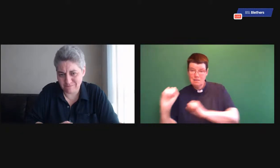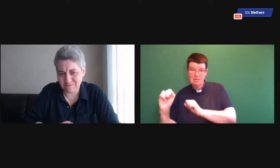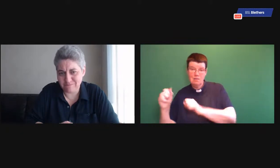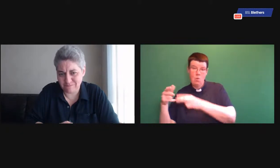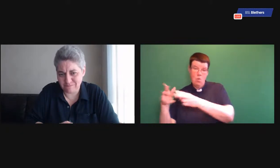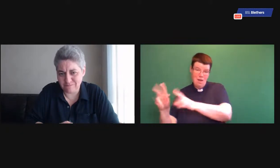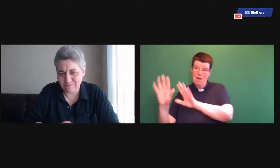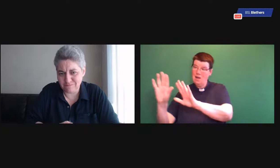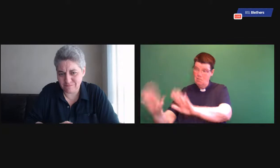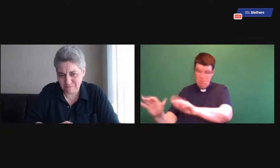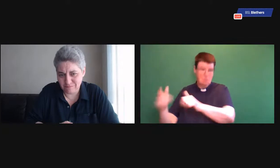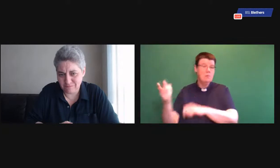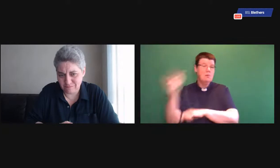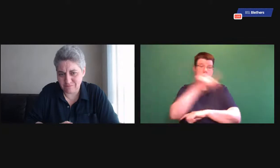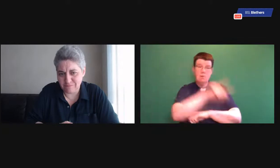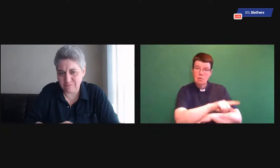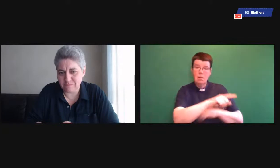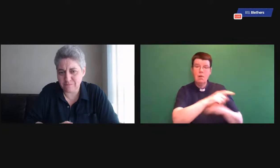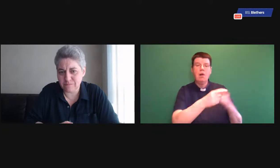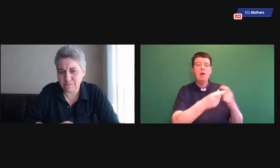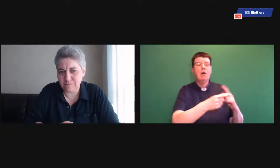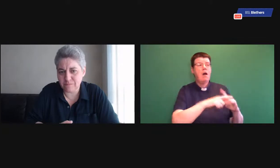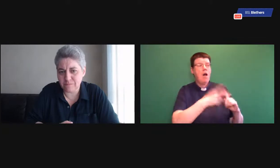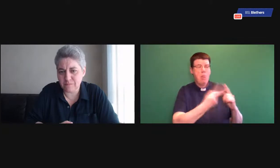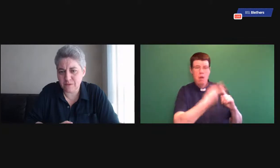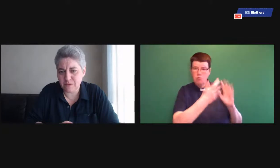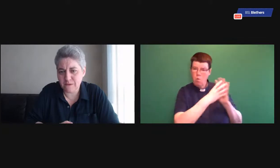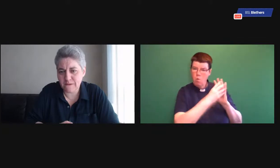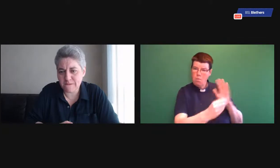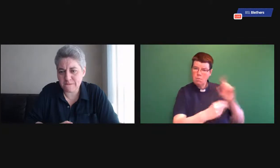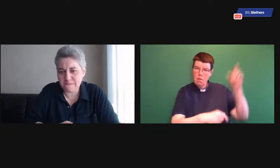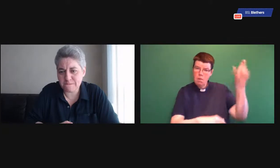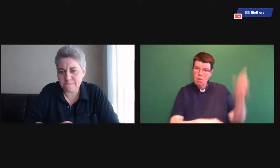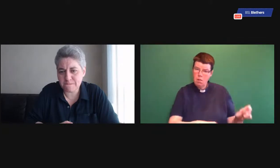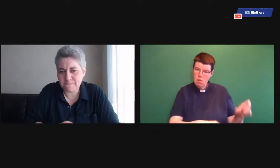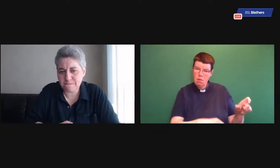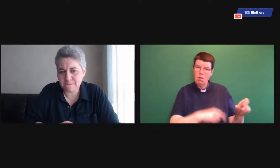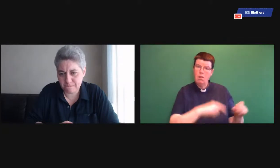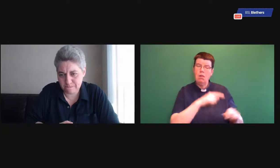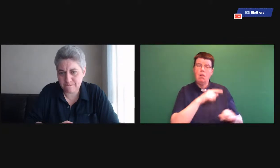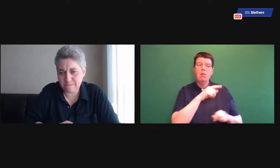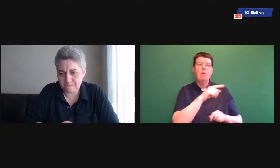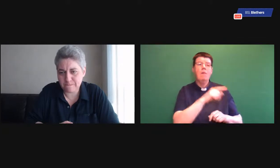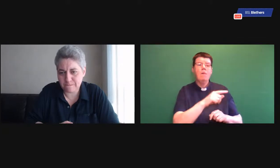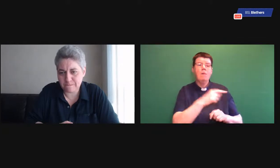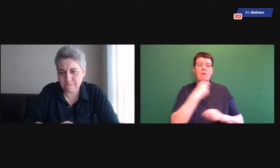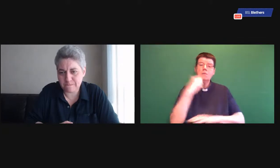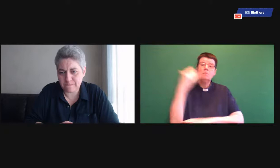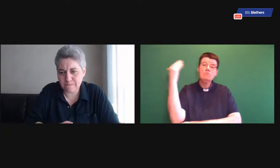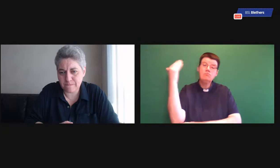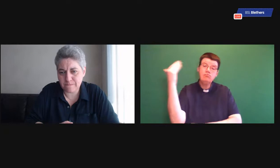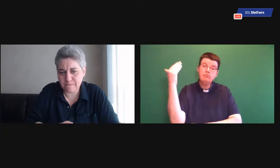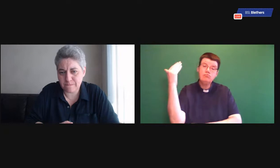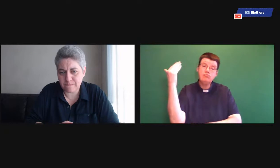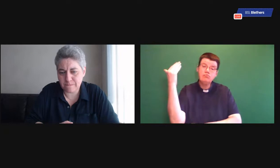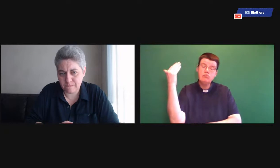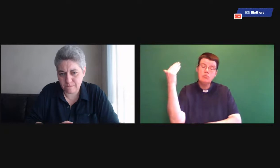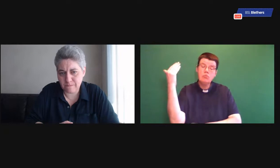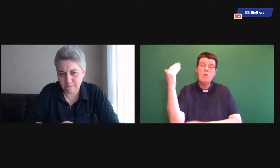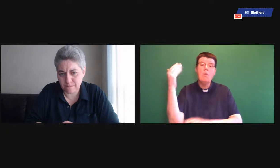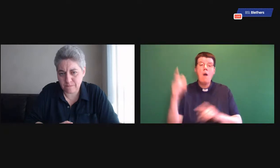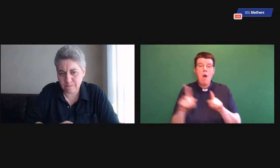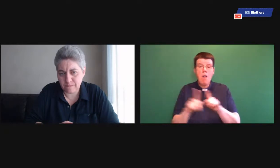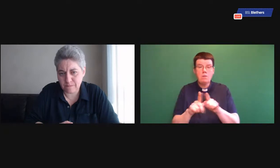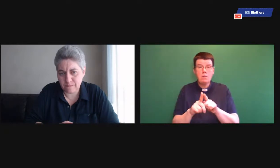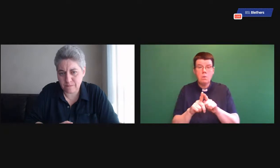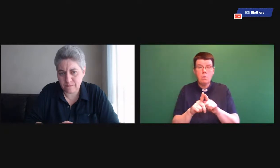the deaf gay community, and that was so interesting to find out about that. And there was other people who were role models for me who had